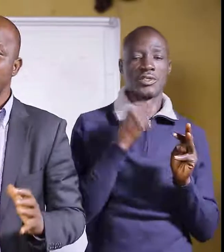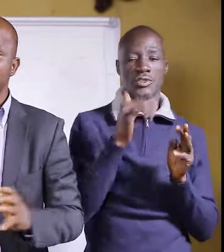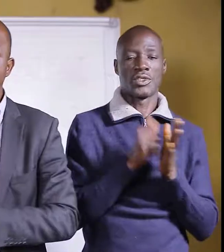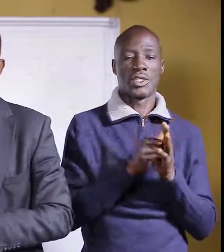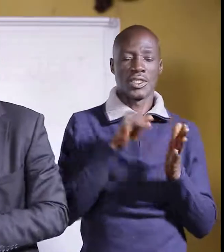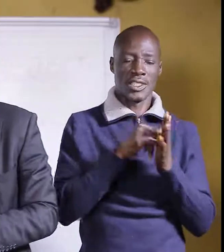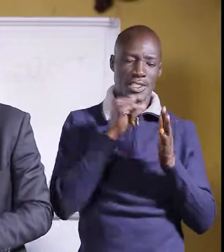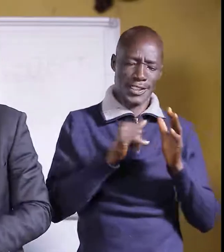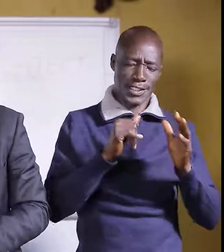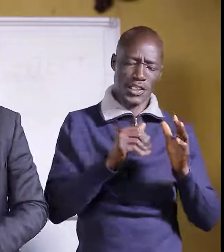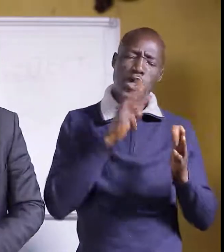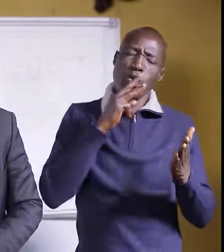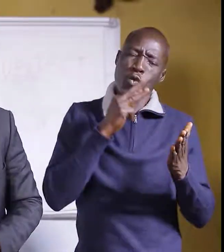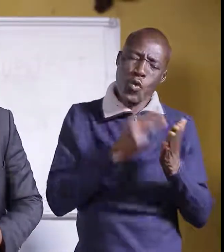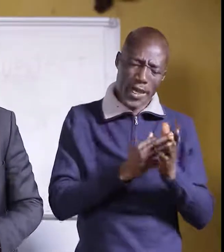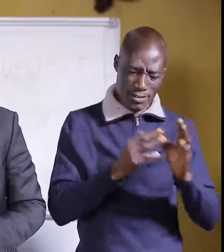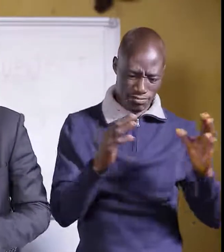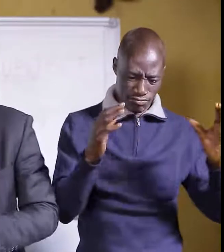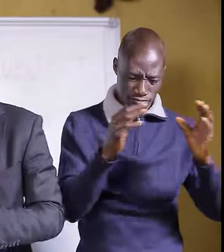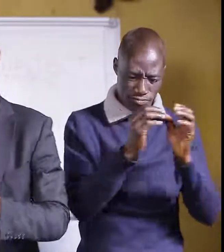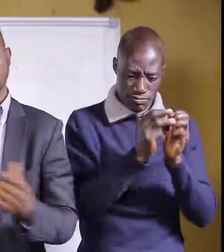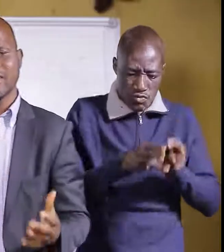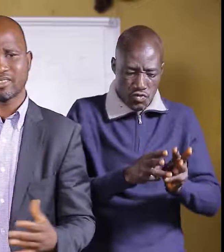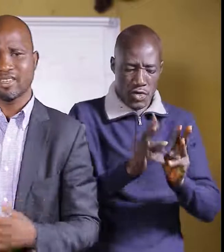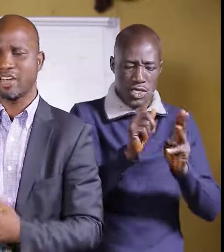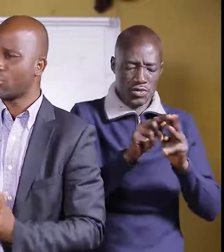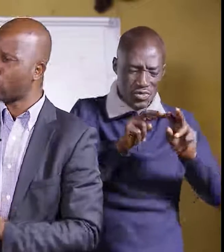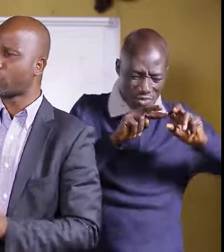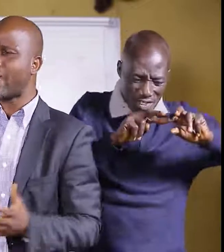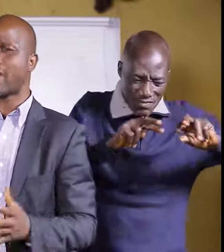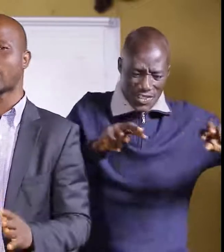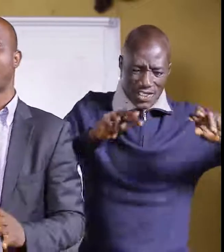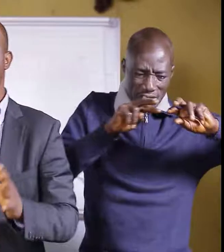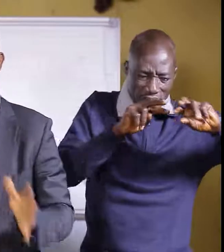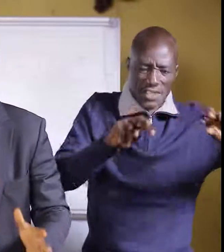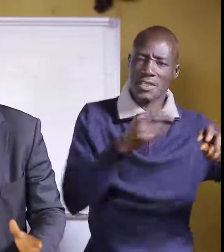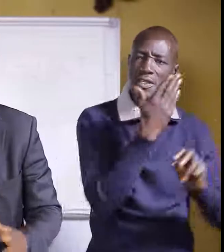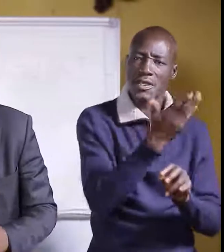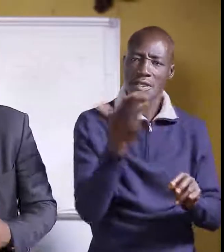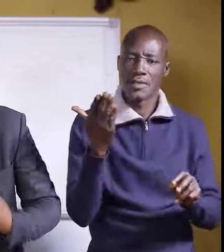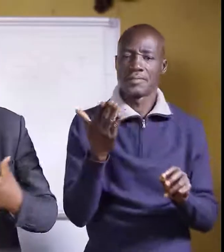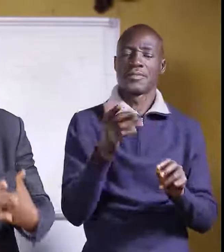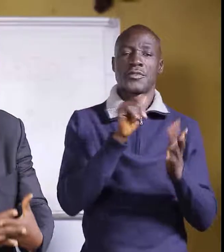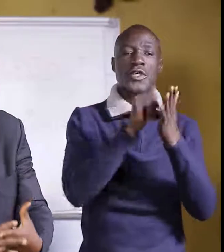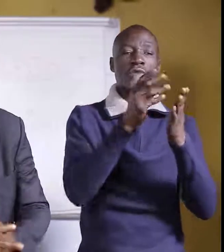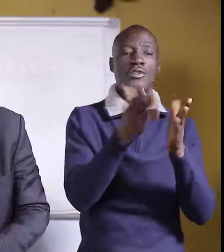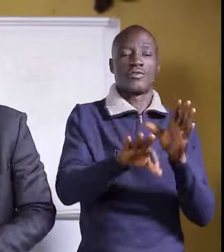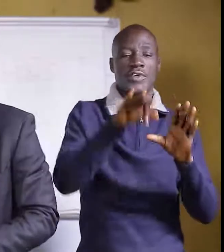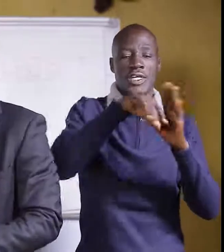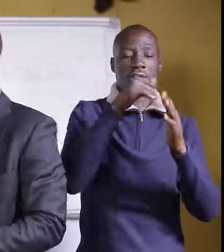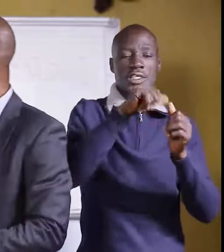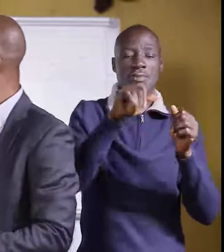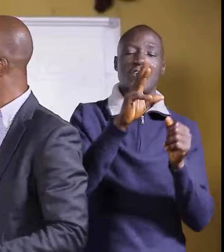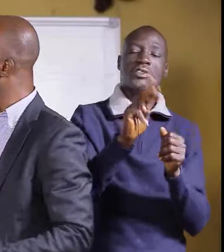a coordinated way of investigating certain things that you want to find out about a matter or about a